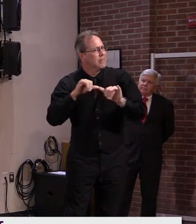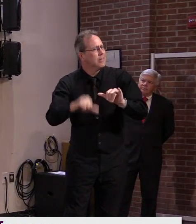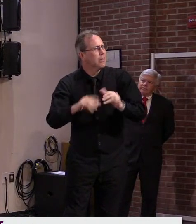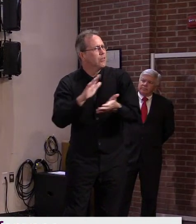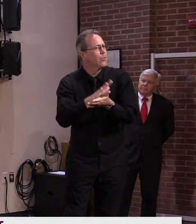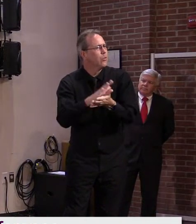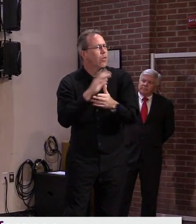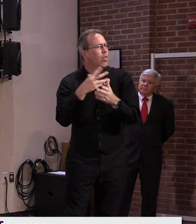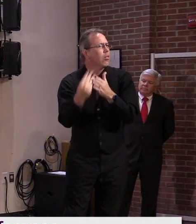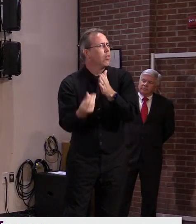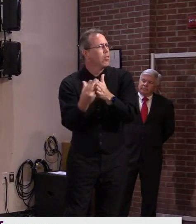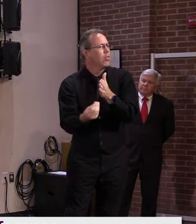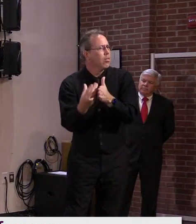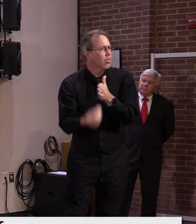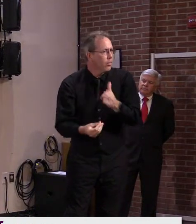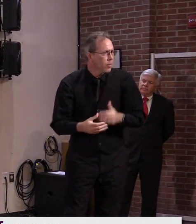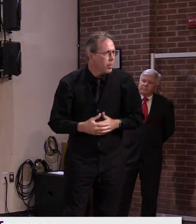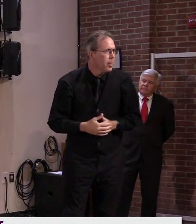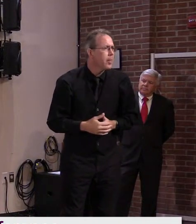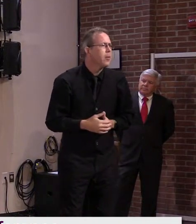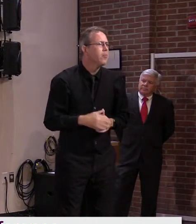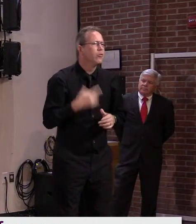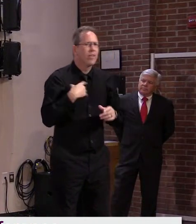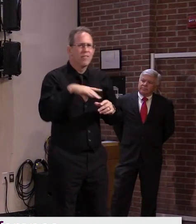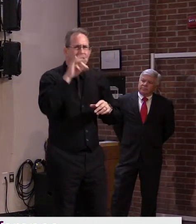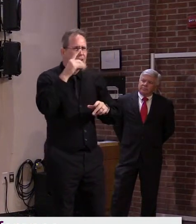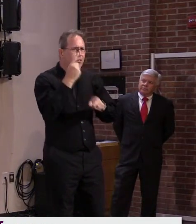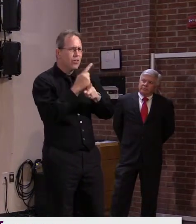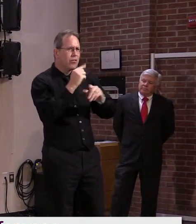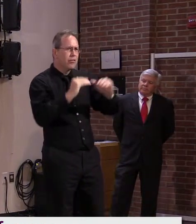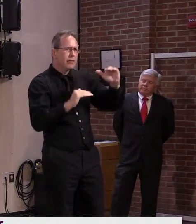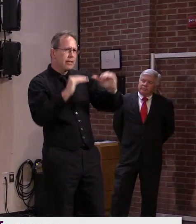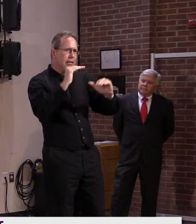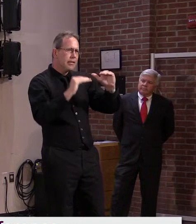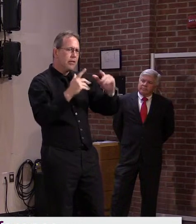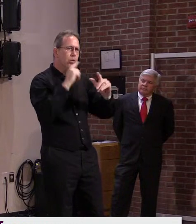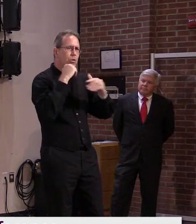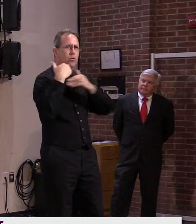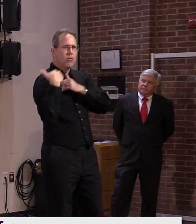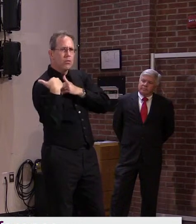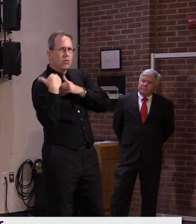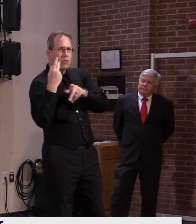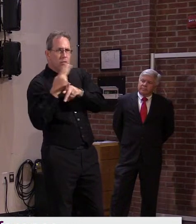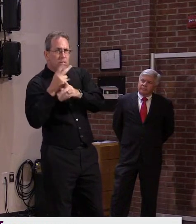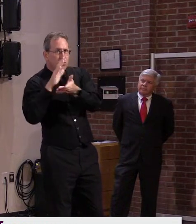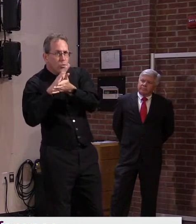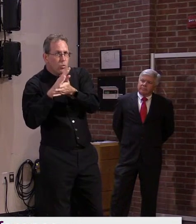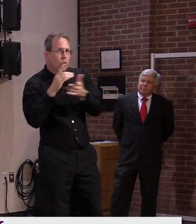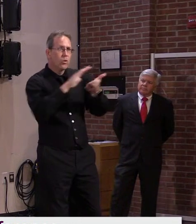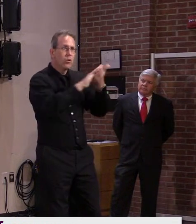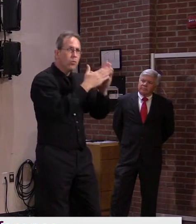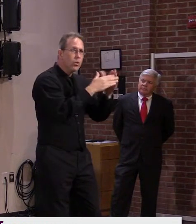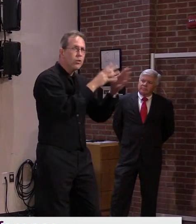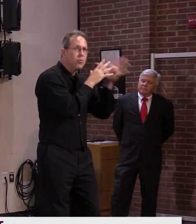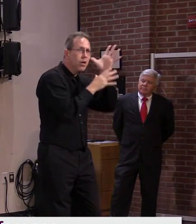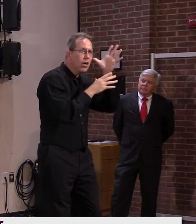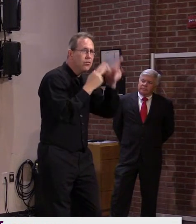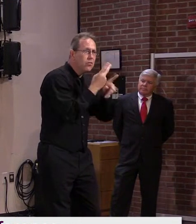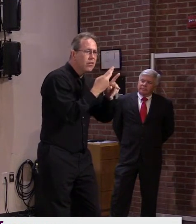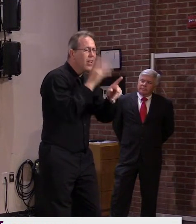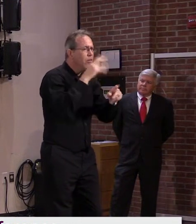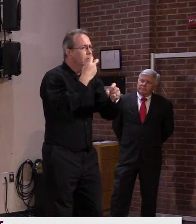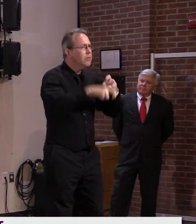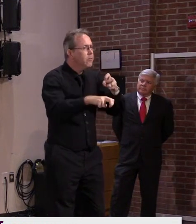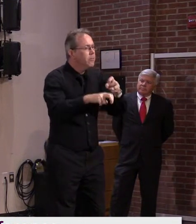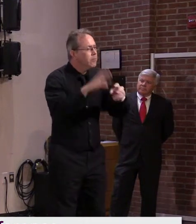off on the constraints from a staffing perspective. But it's going to be challenging to implement. But again, I think this is going to be